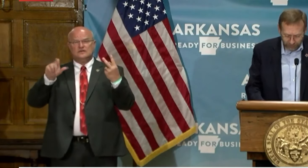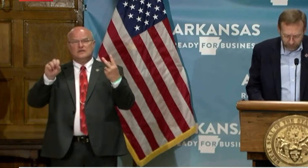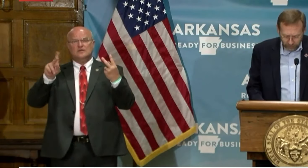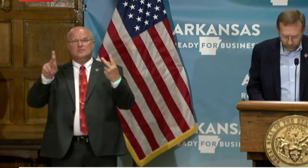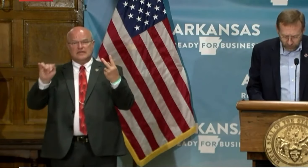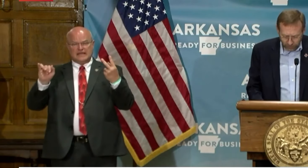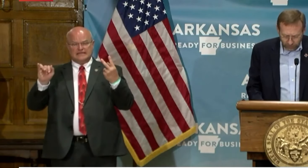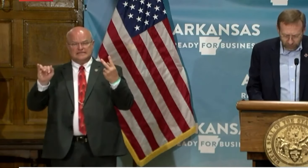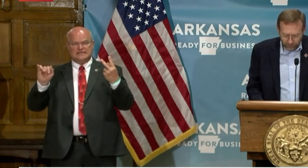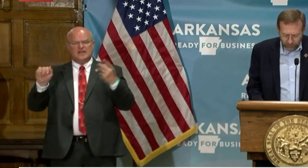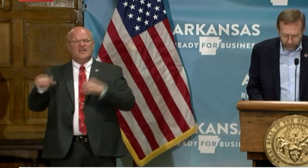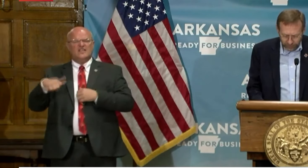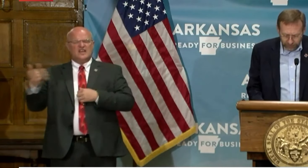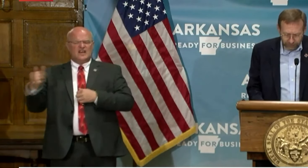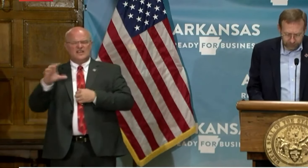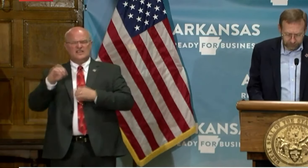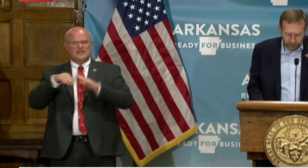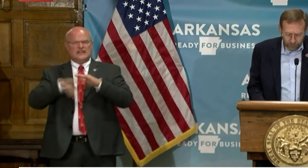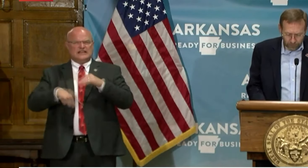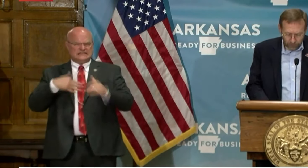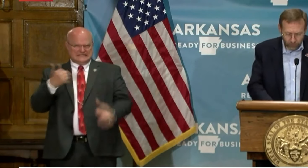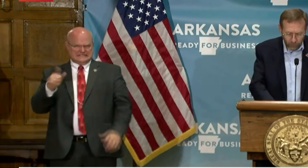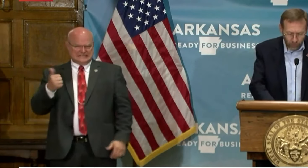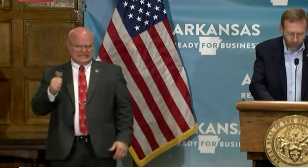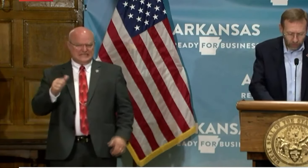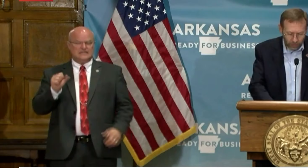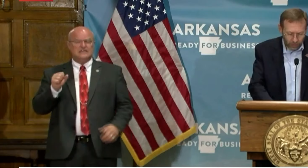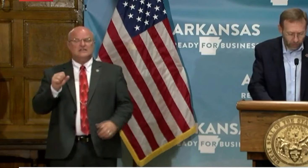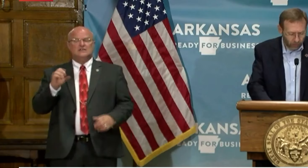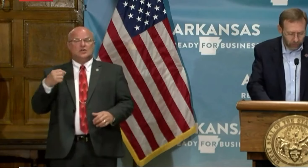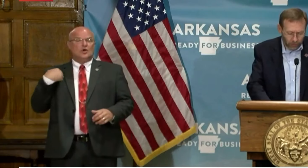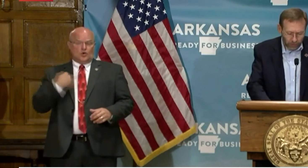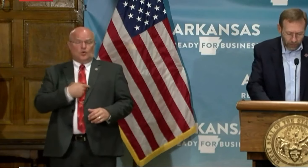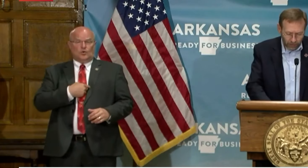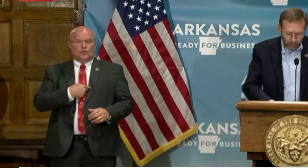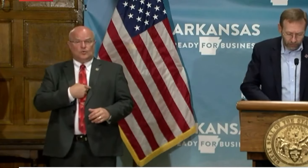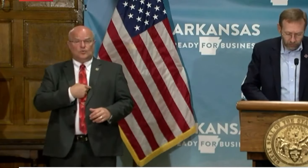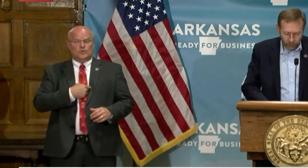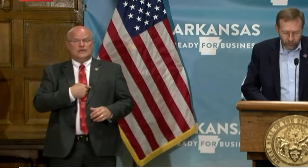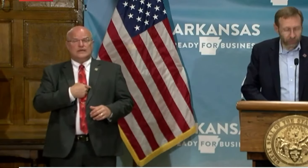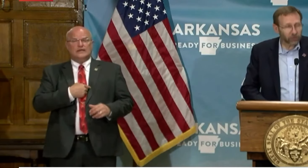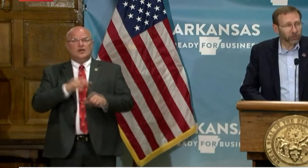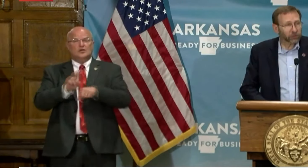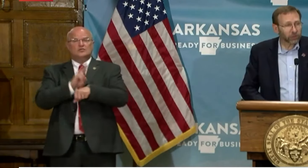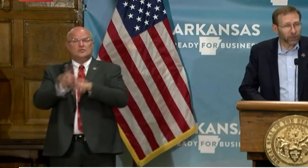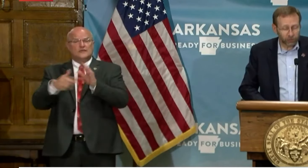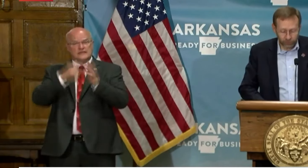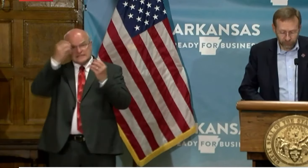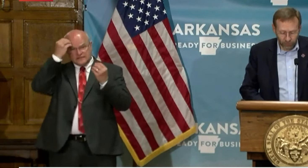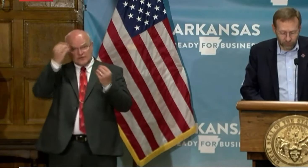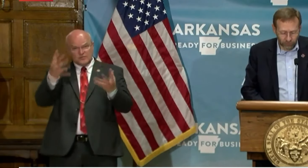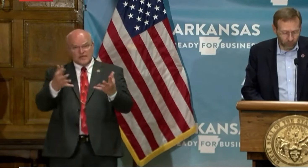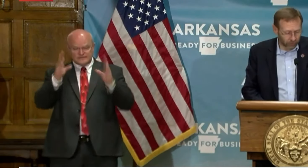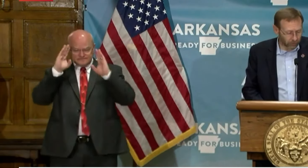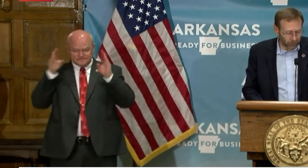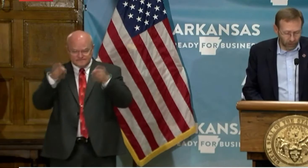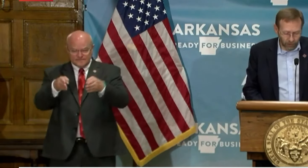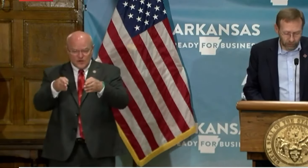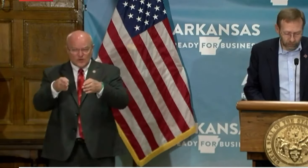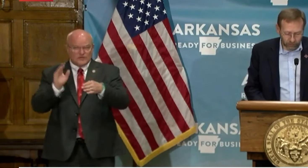the other counties are less than 10. So we are using this information to